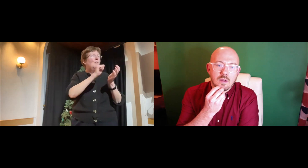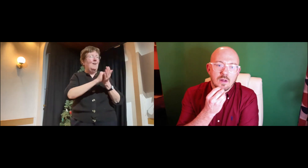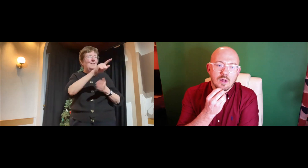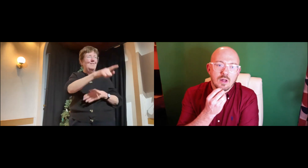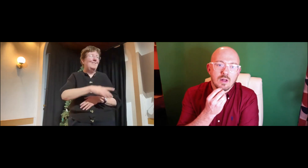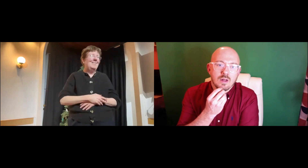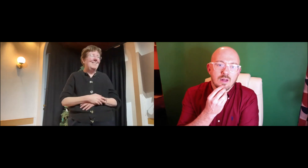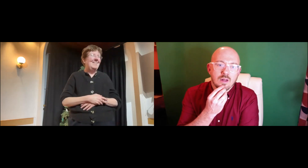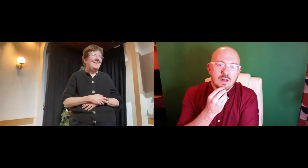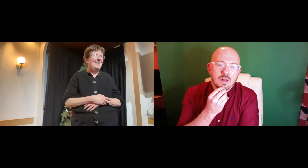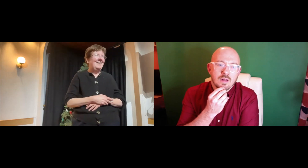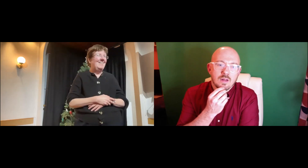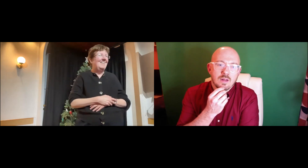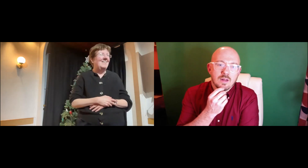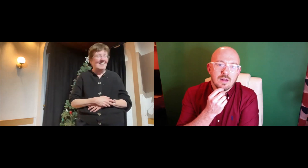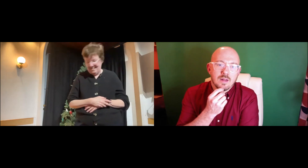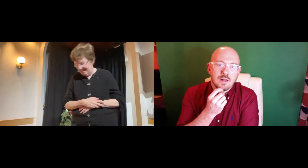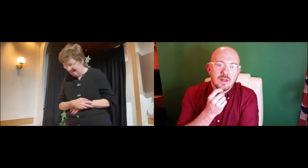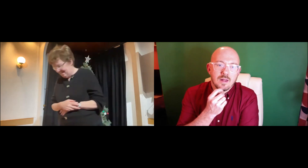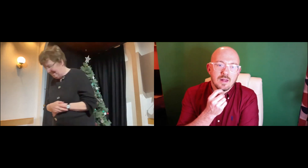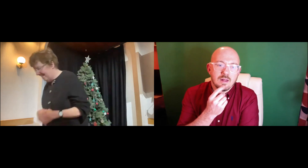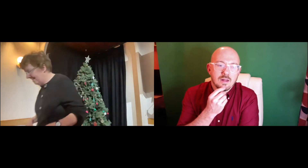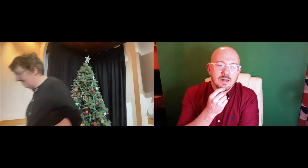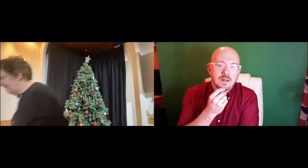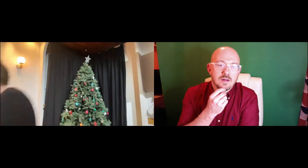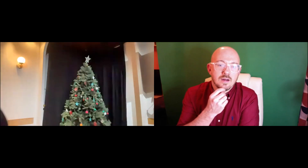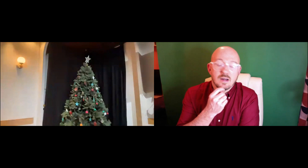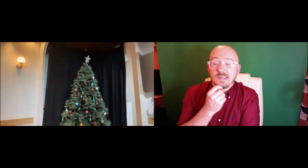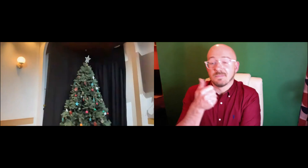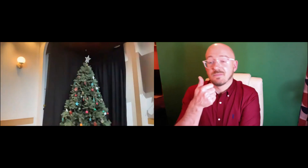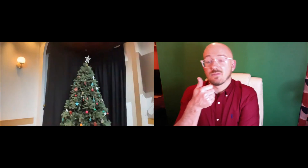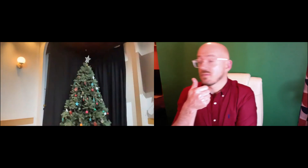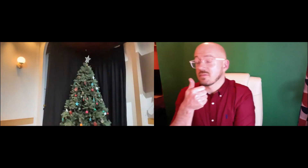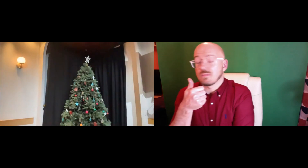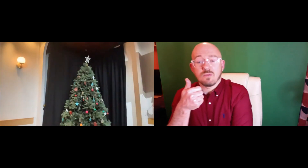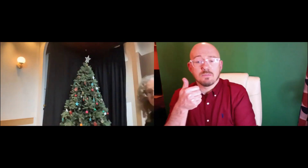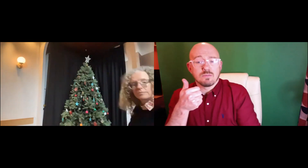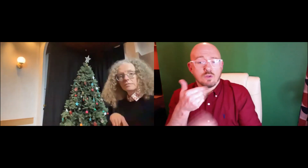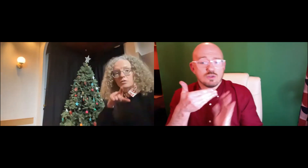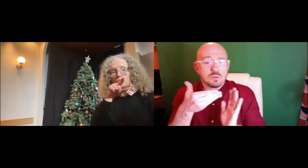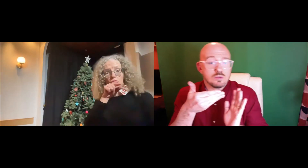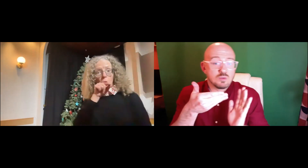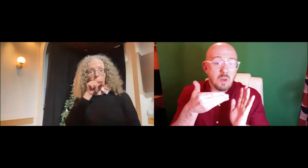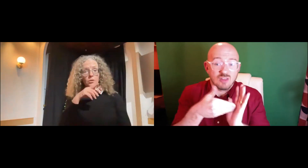children? So yes, I completely agree with you. You're absolutely right.